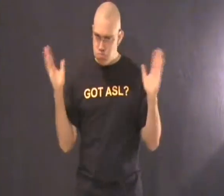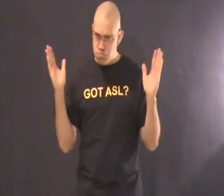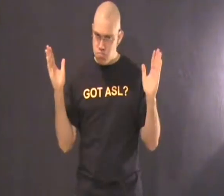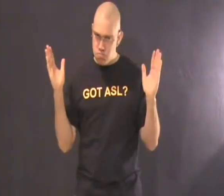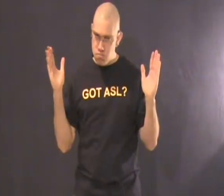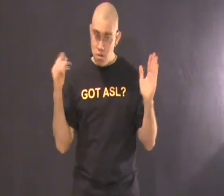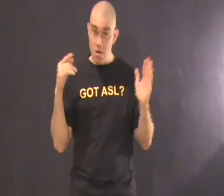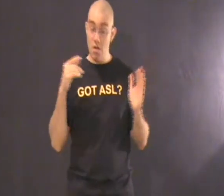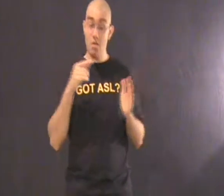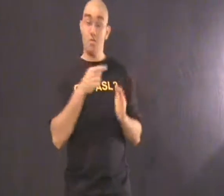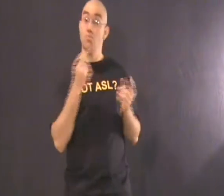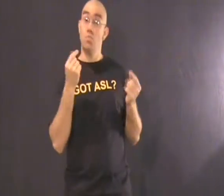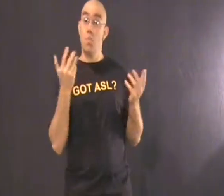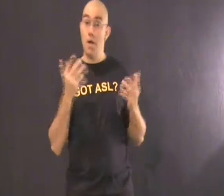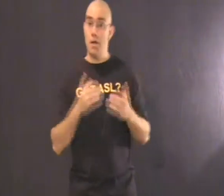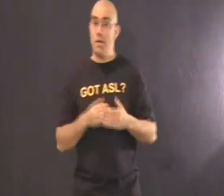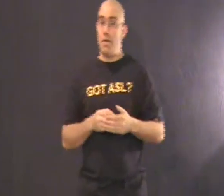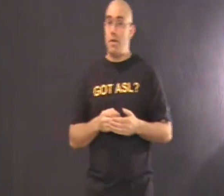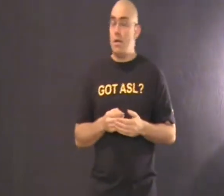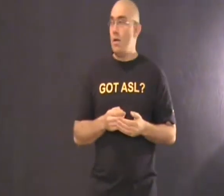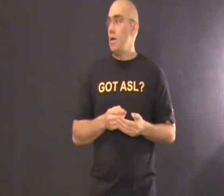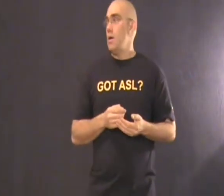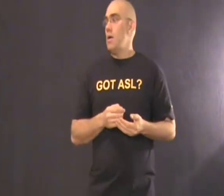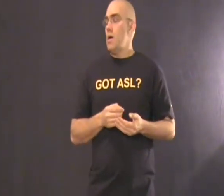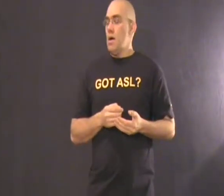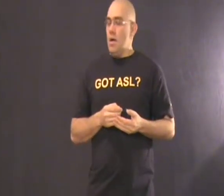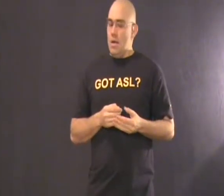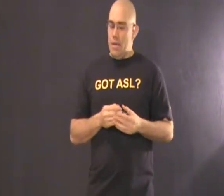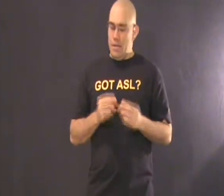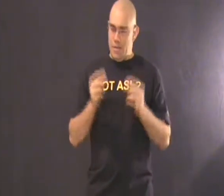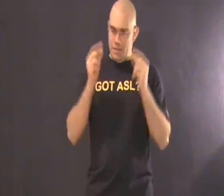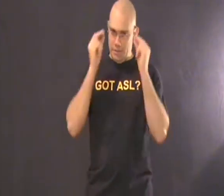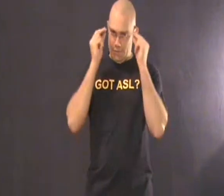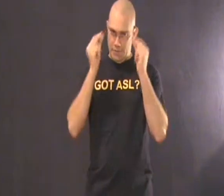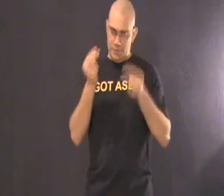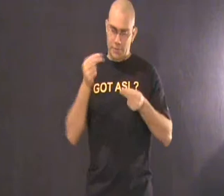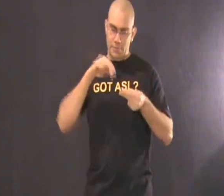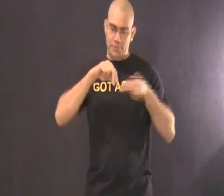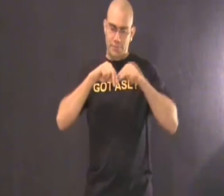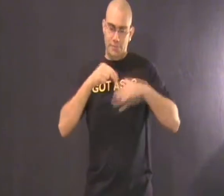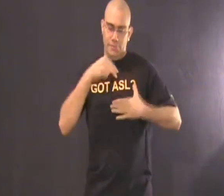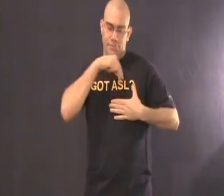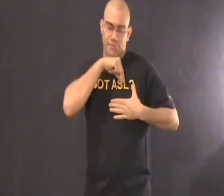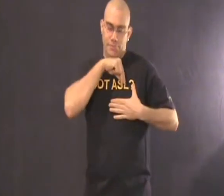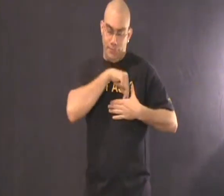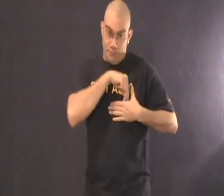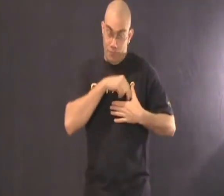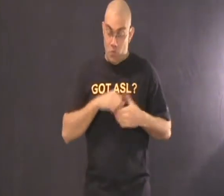is getting so annoyed at this and finally just had enough. Took off his little glasses,